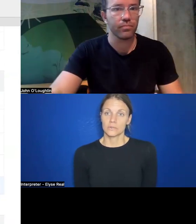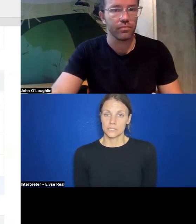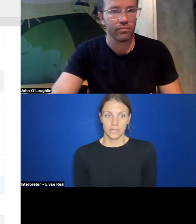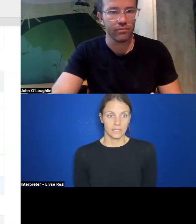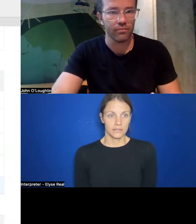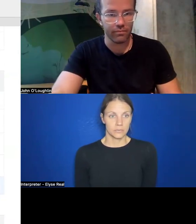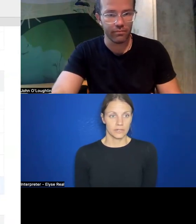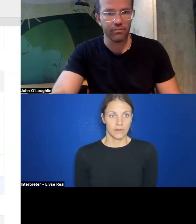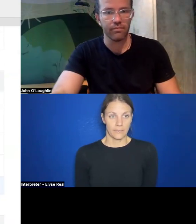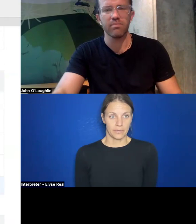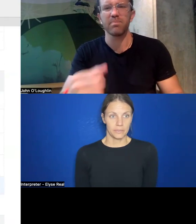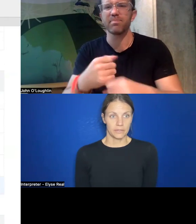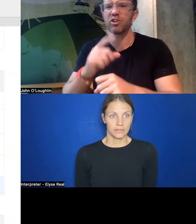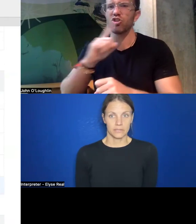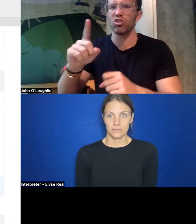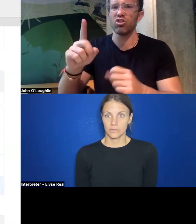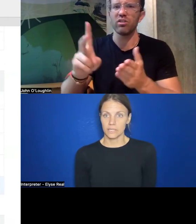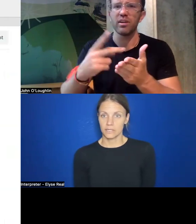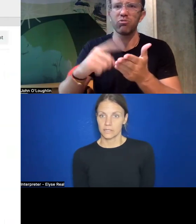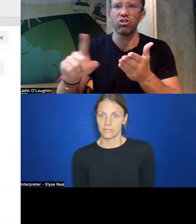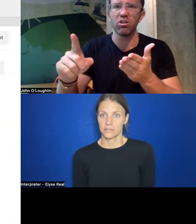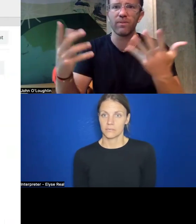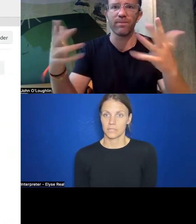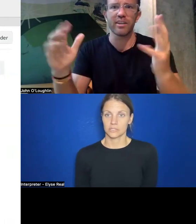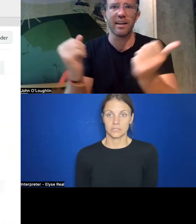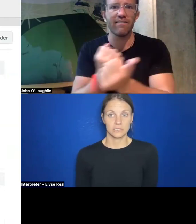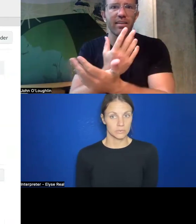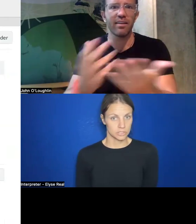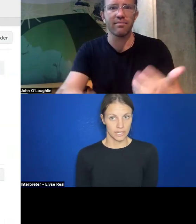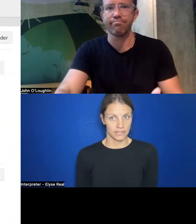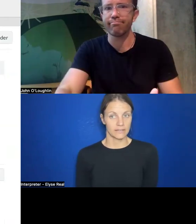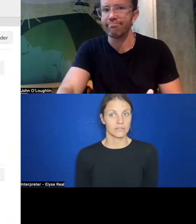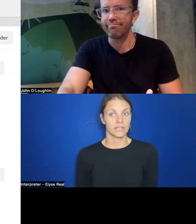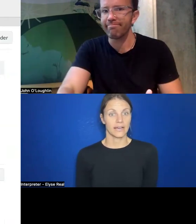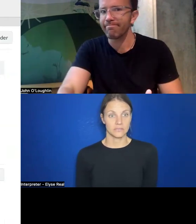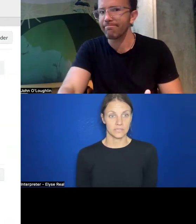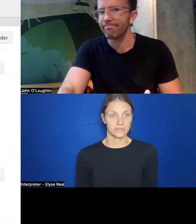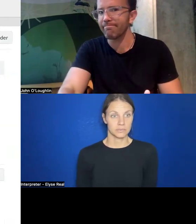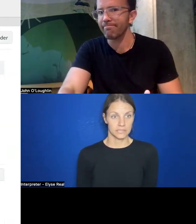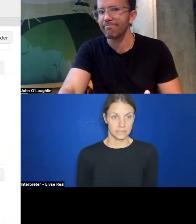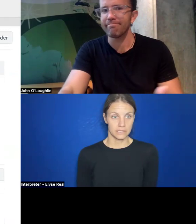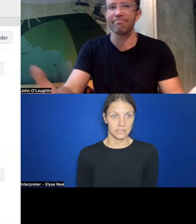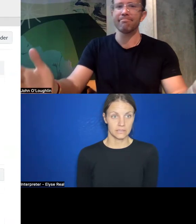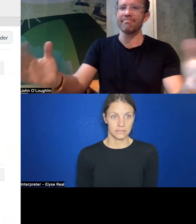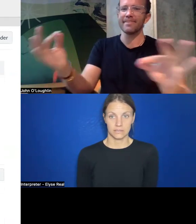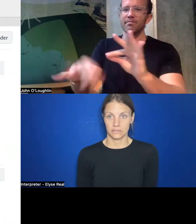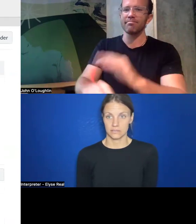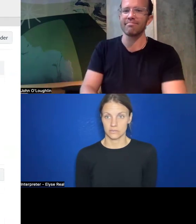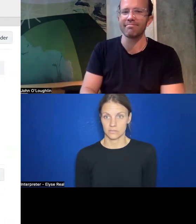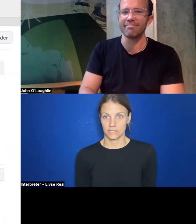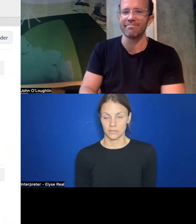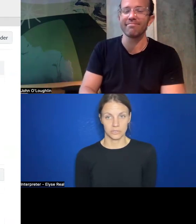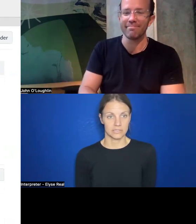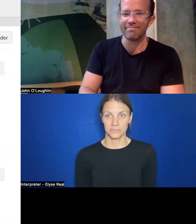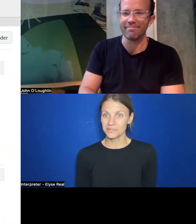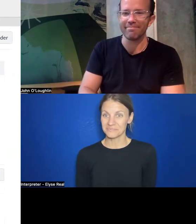So when we're done, there'll be a wrap up here in the week. Make sure to double check that everything has been completed. Shows